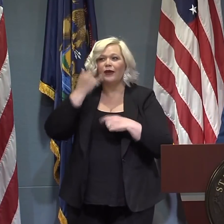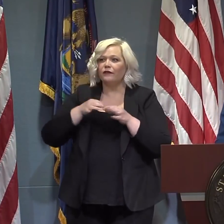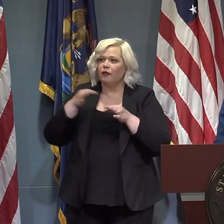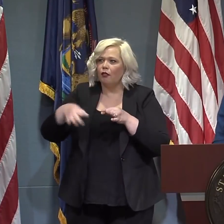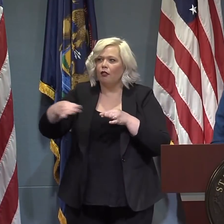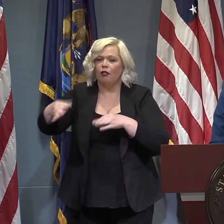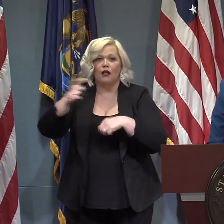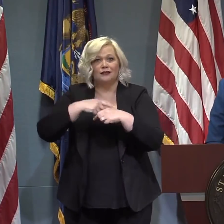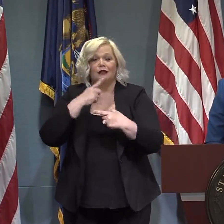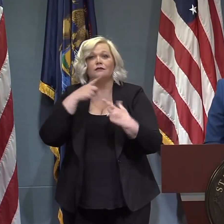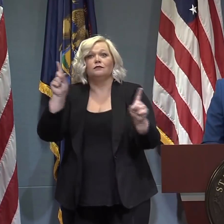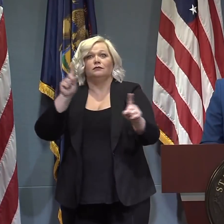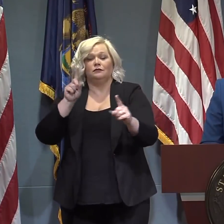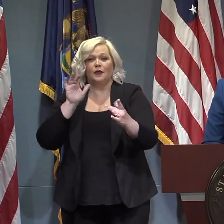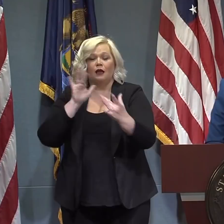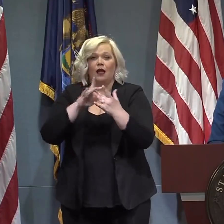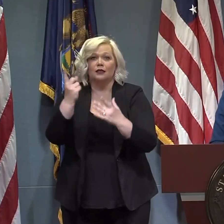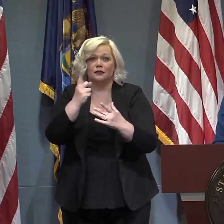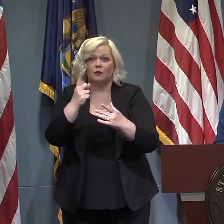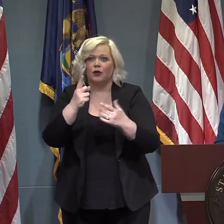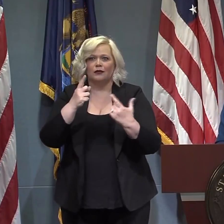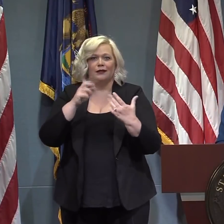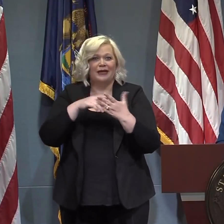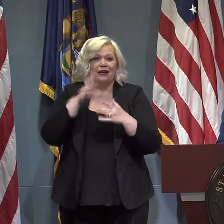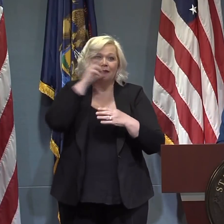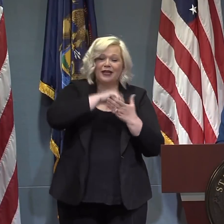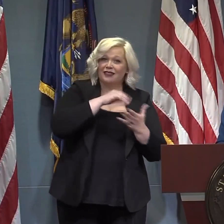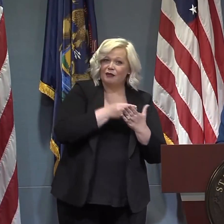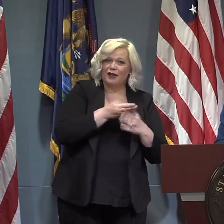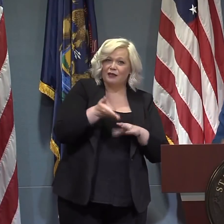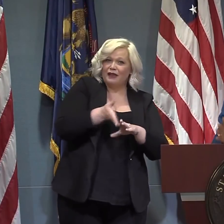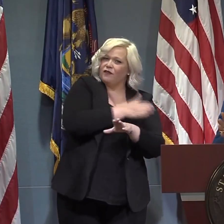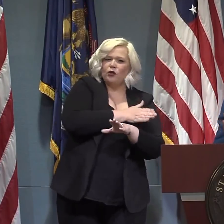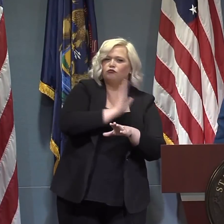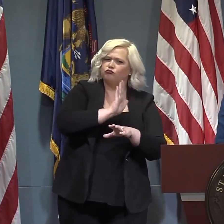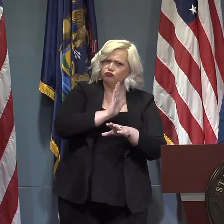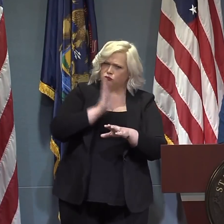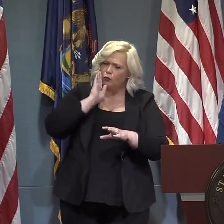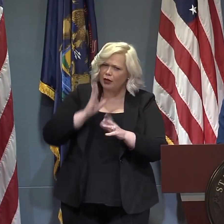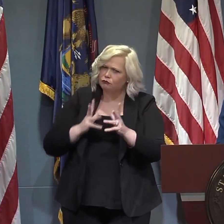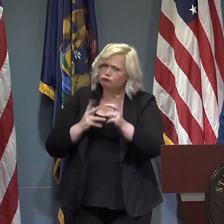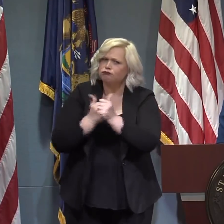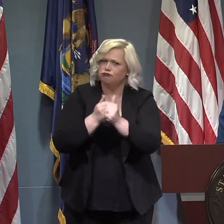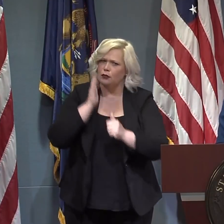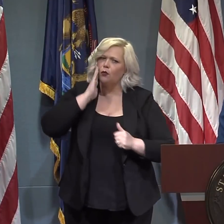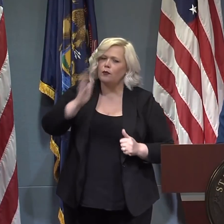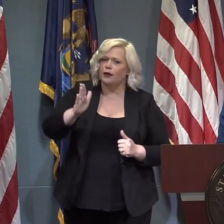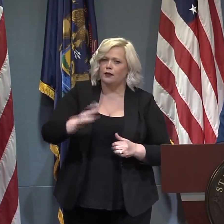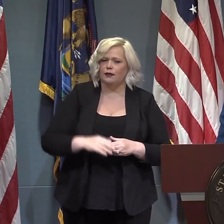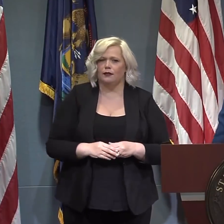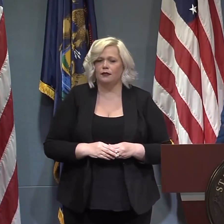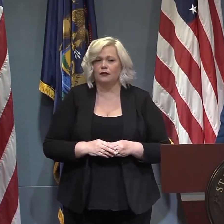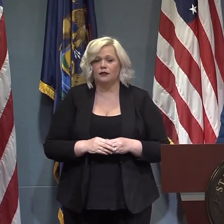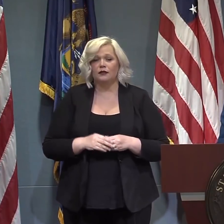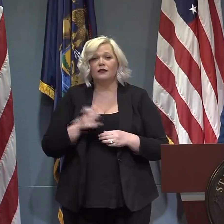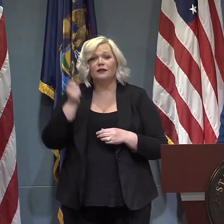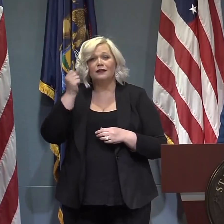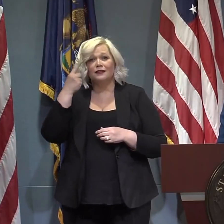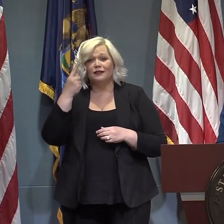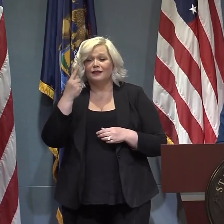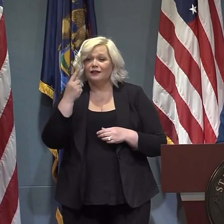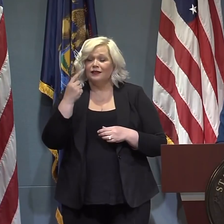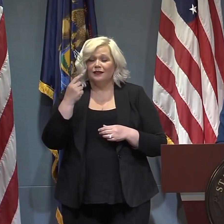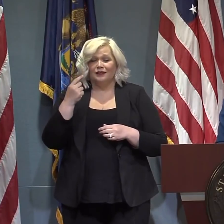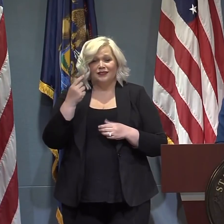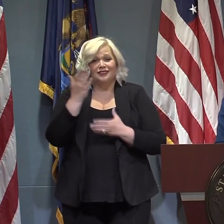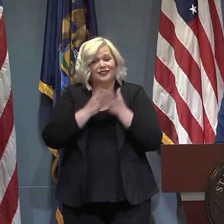get through. Now, I know that some people have had long waits, and despite this record number that we have helped, that's cold comfort if